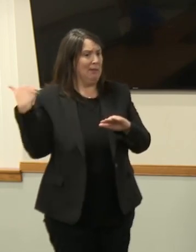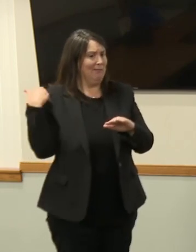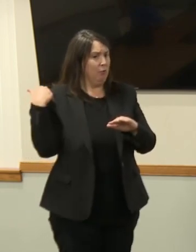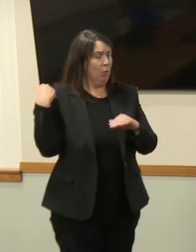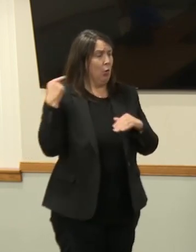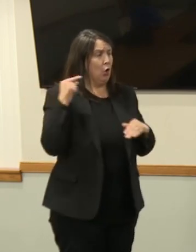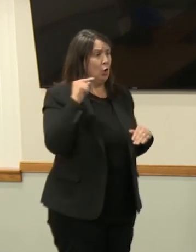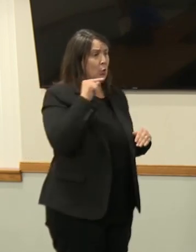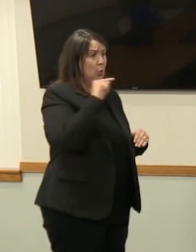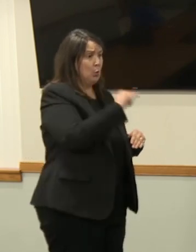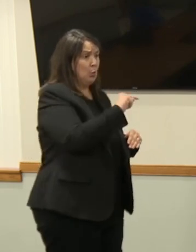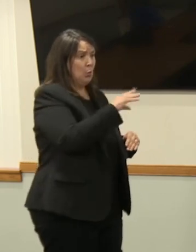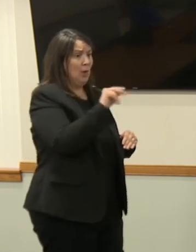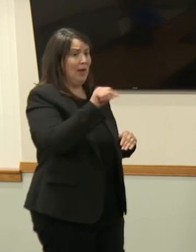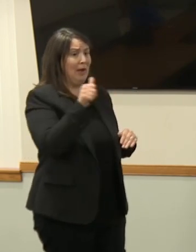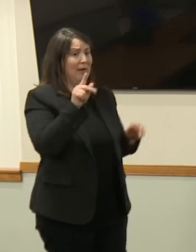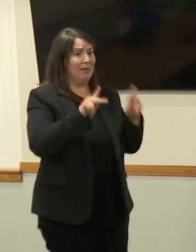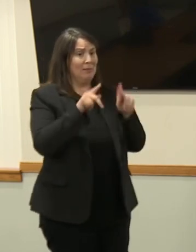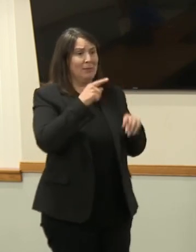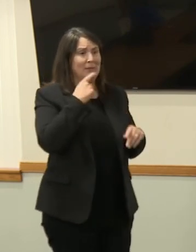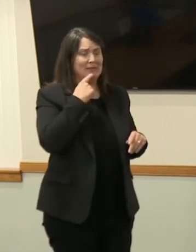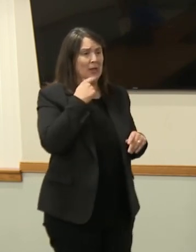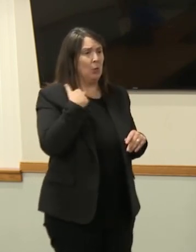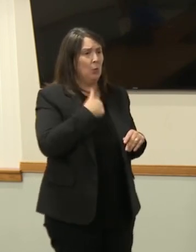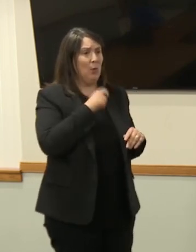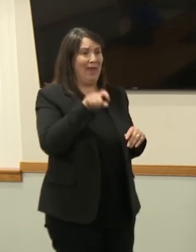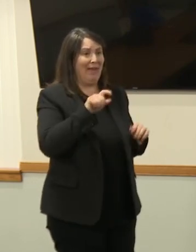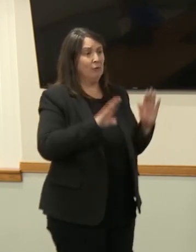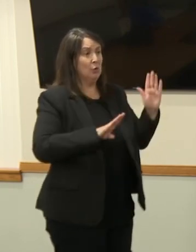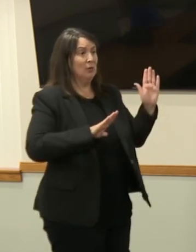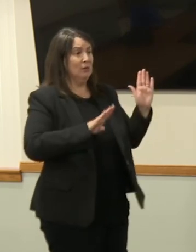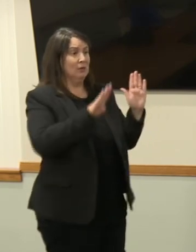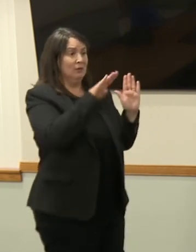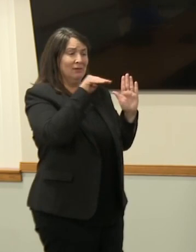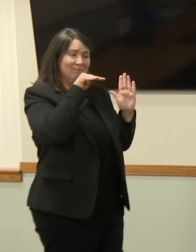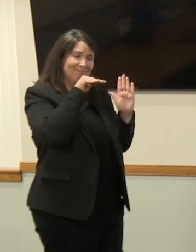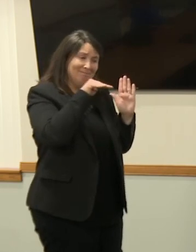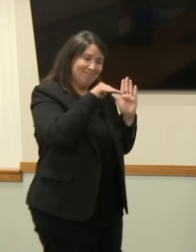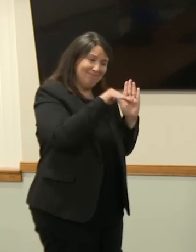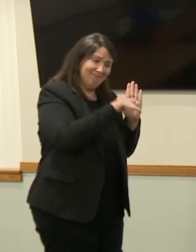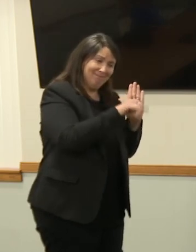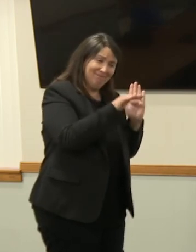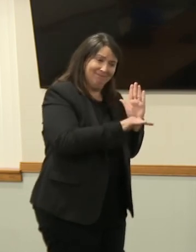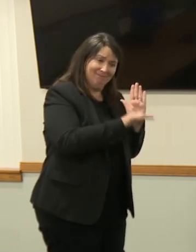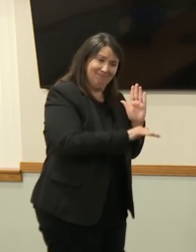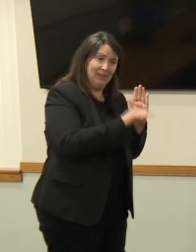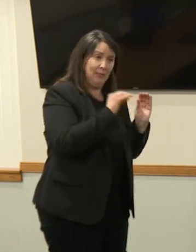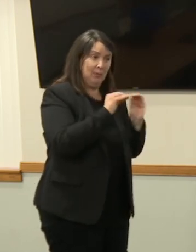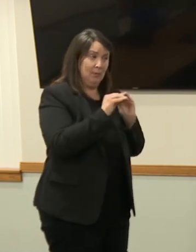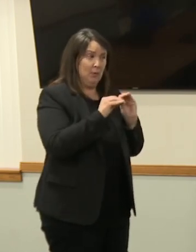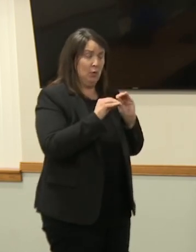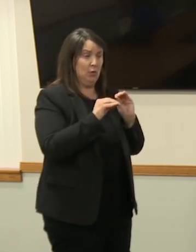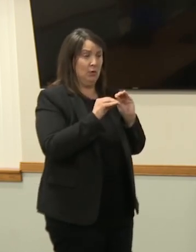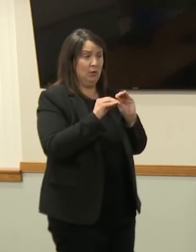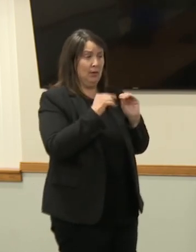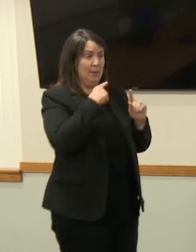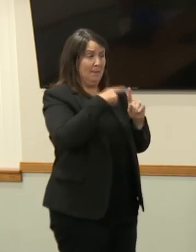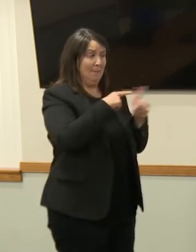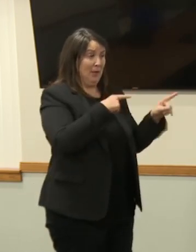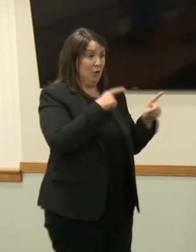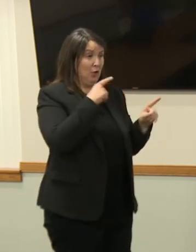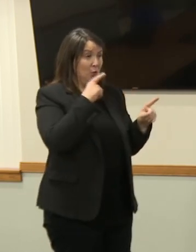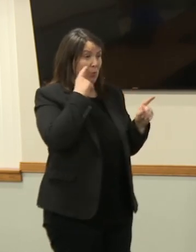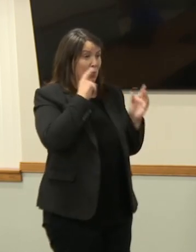you and others have always talked about flattening the curve, and you guys have worried that we're seeing another